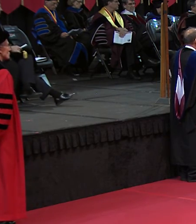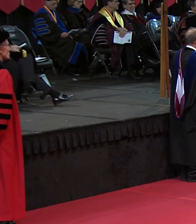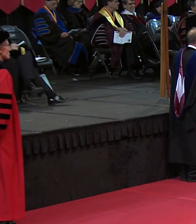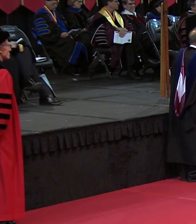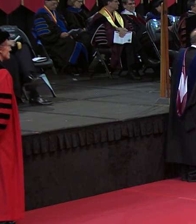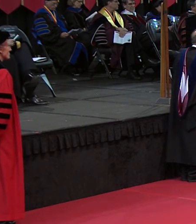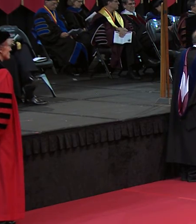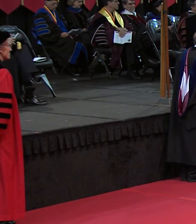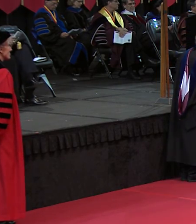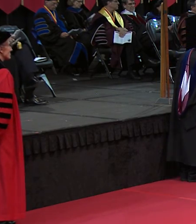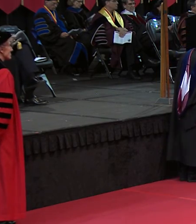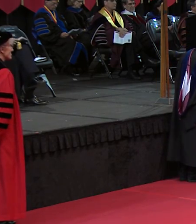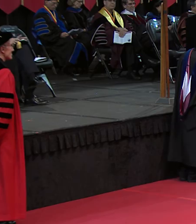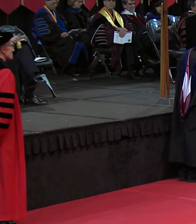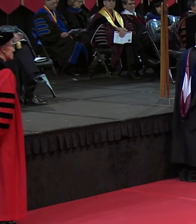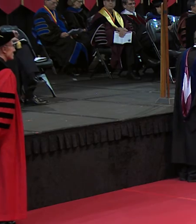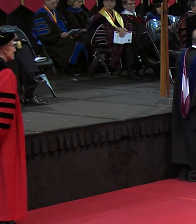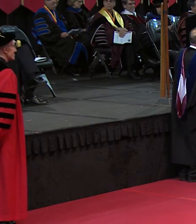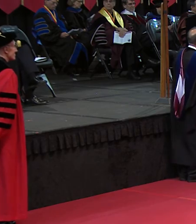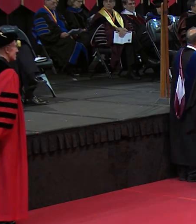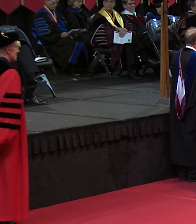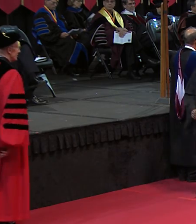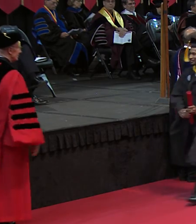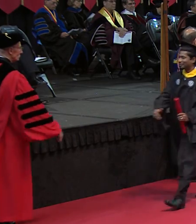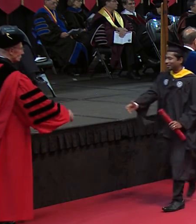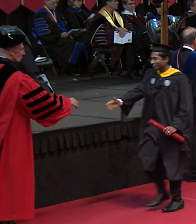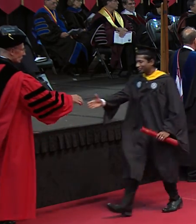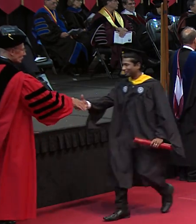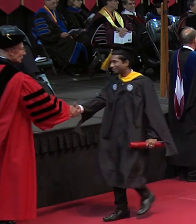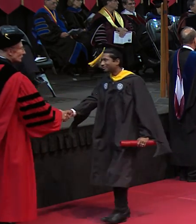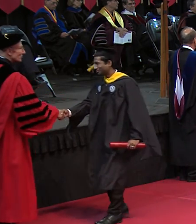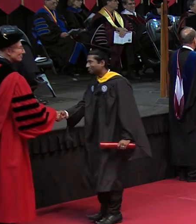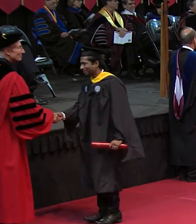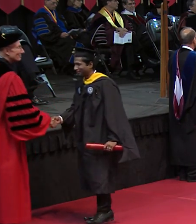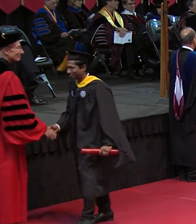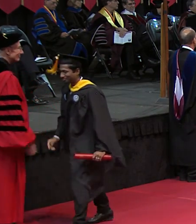Harish Kumar Reddy Vasipalli.